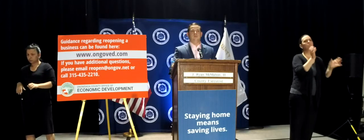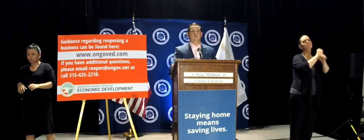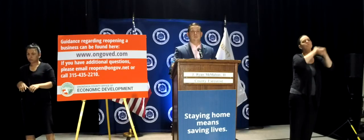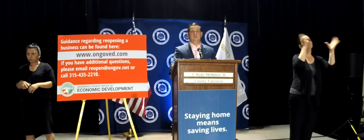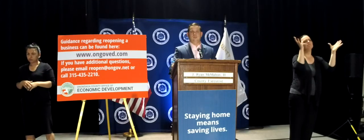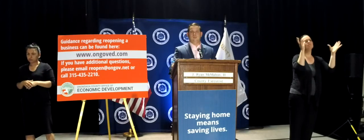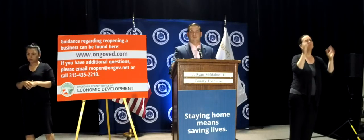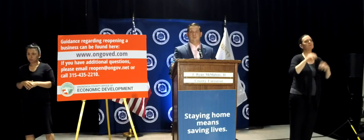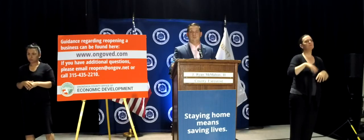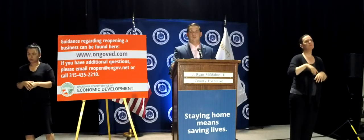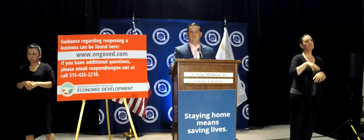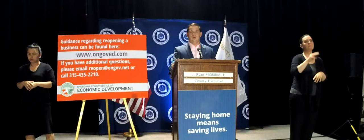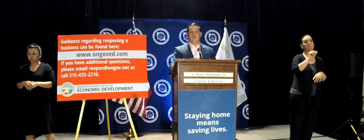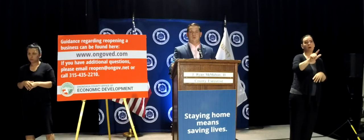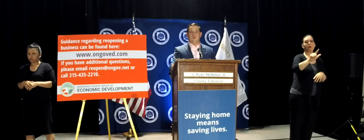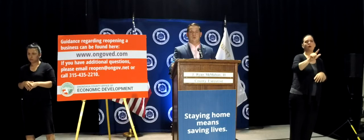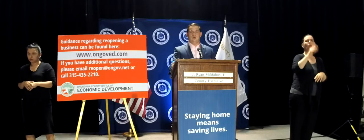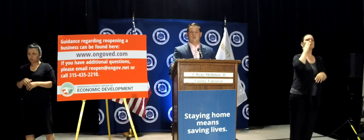mall,